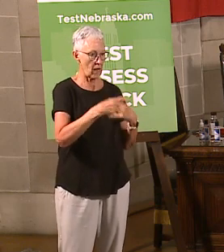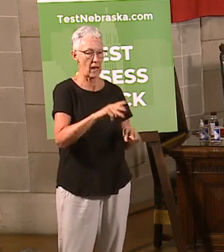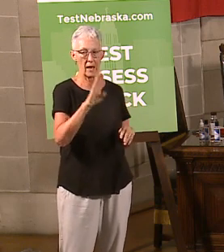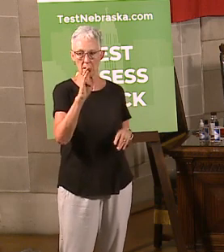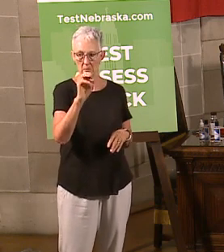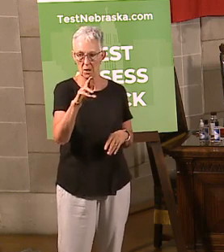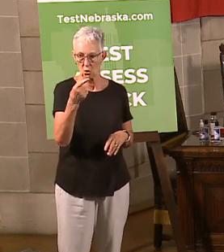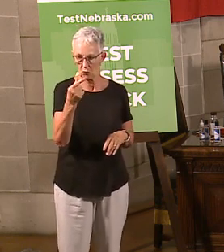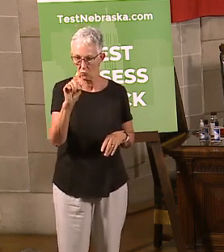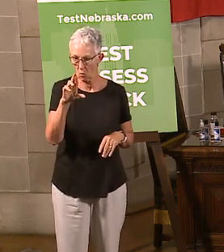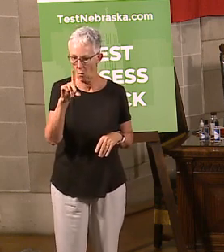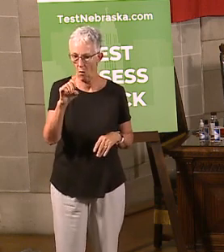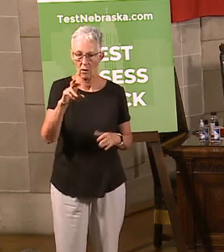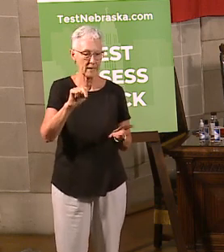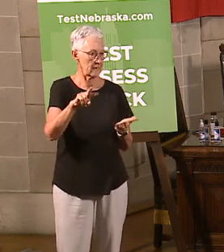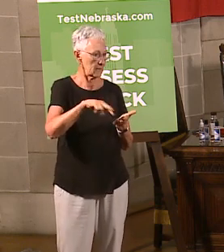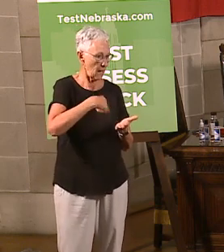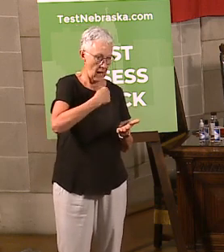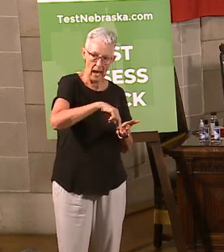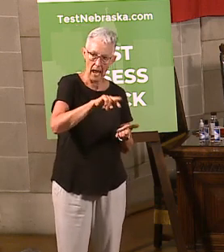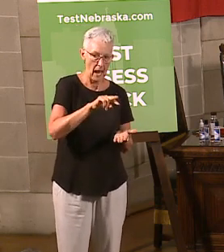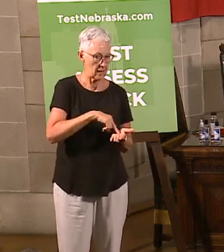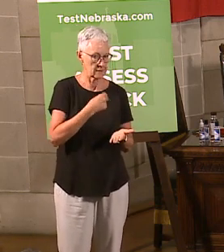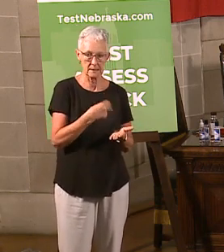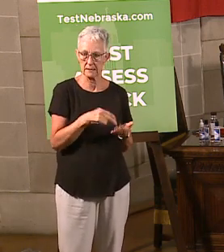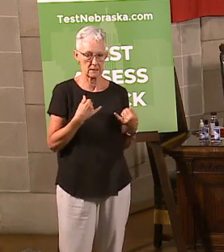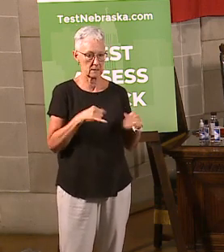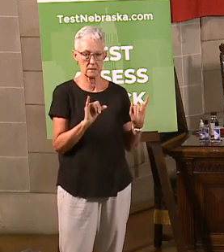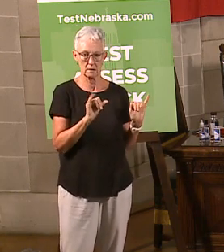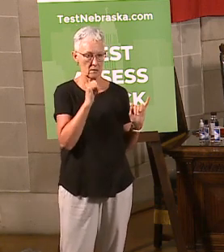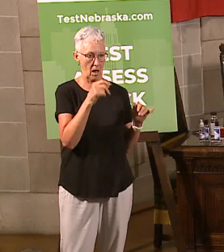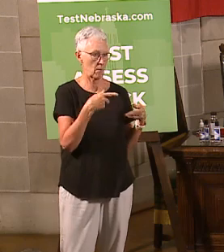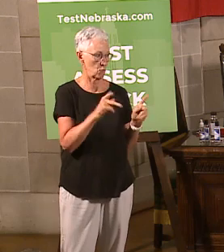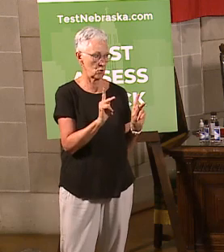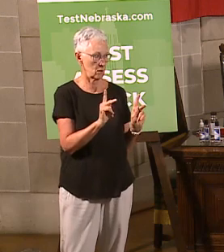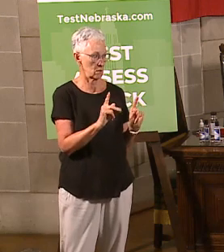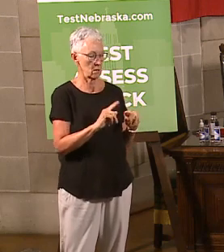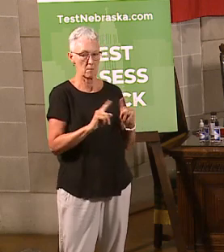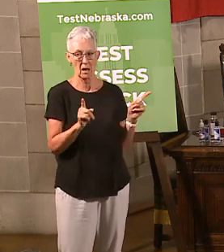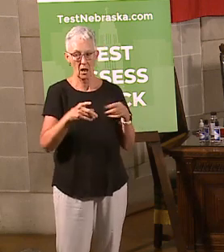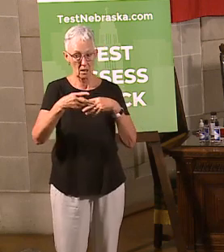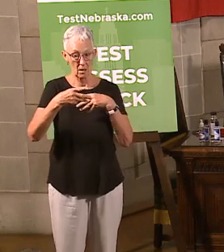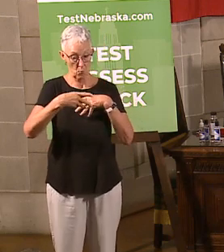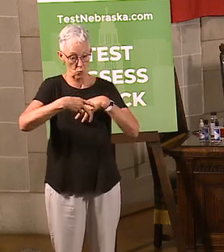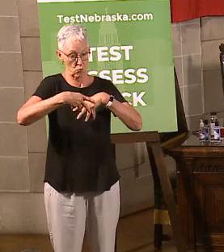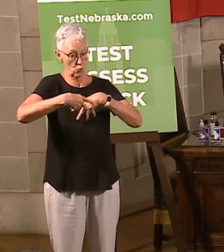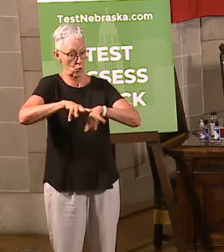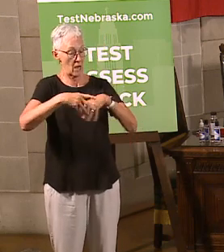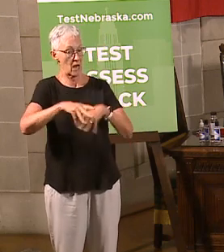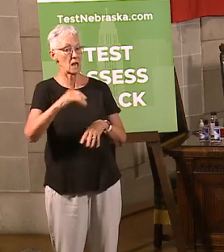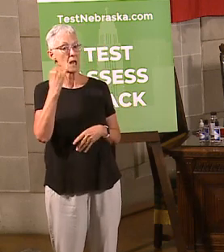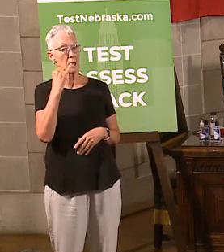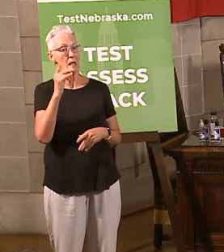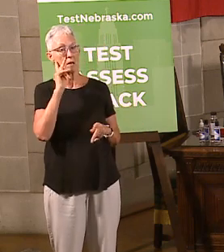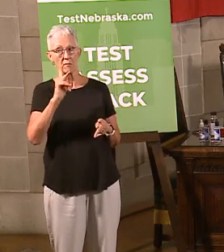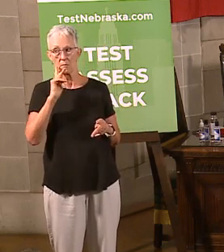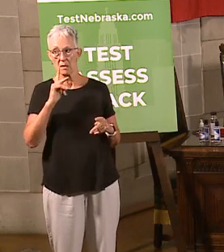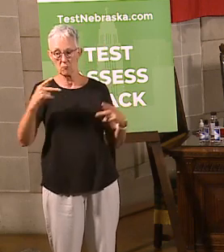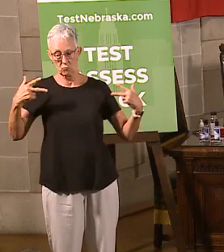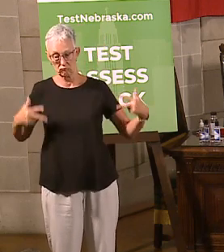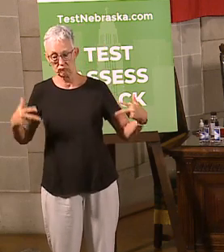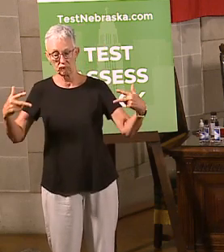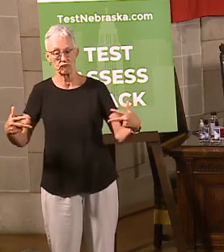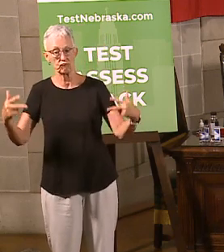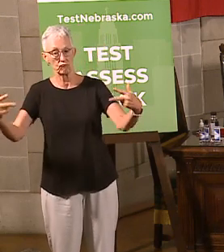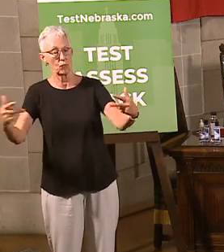gardens, and so forth. Throughout Phase 3, those will still remain. However, parades where the patrons remain in their vehicles